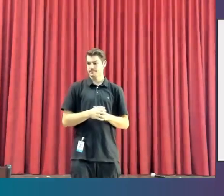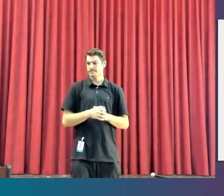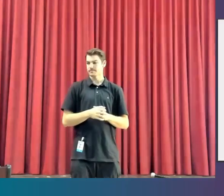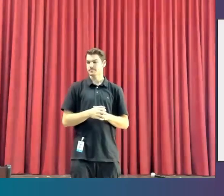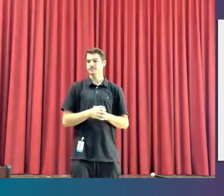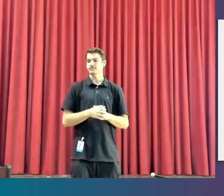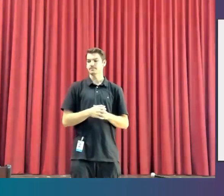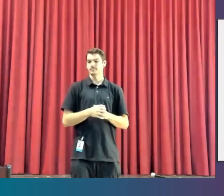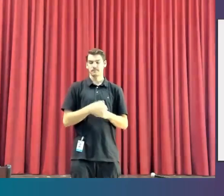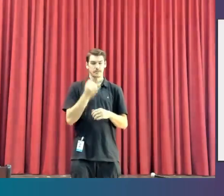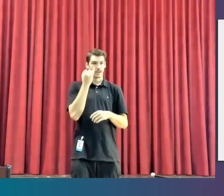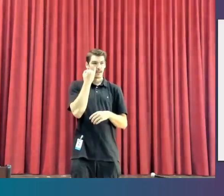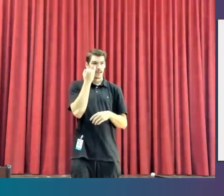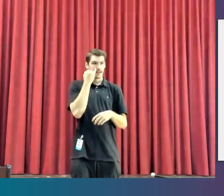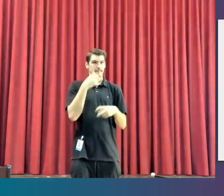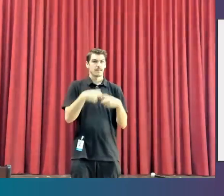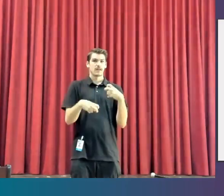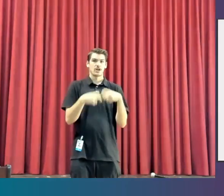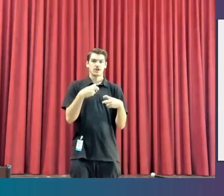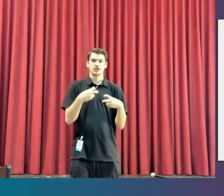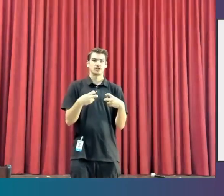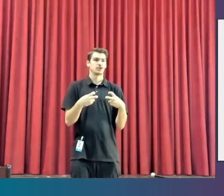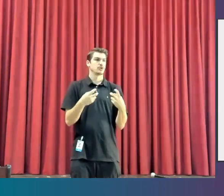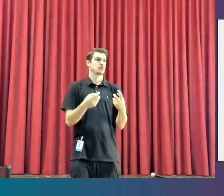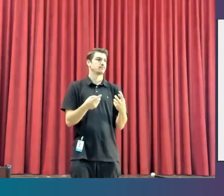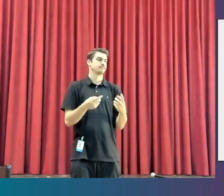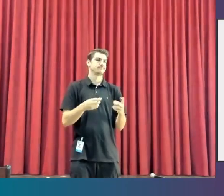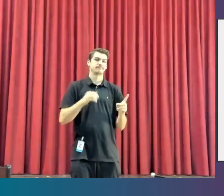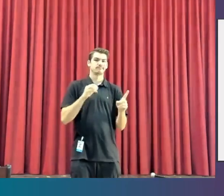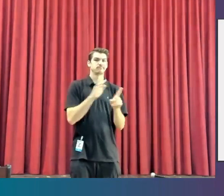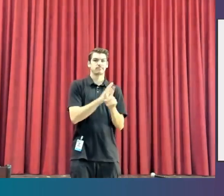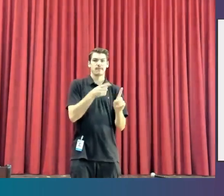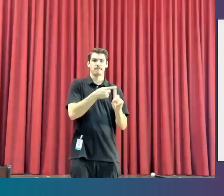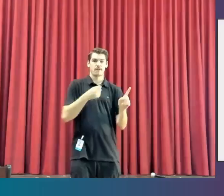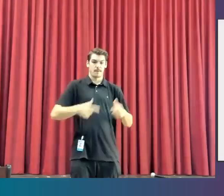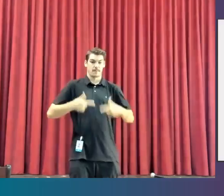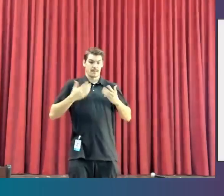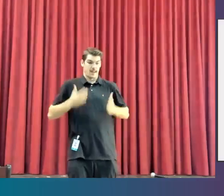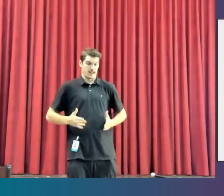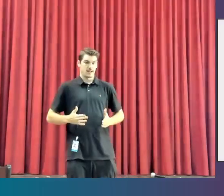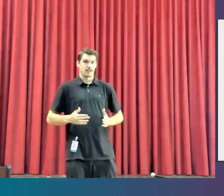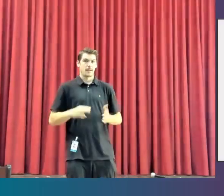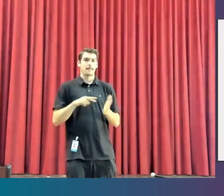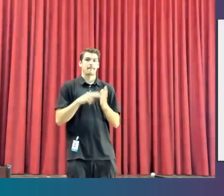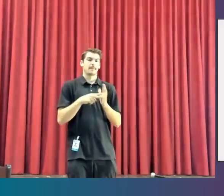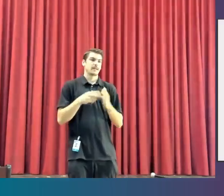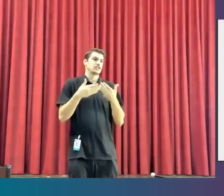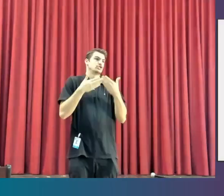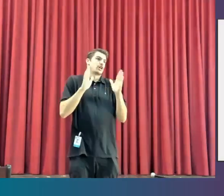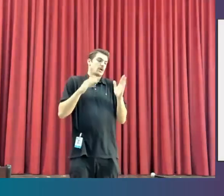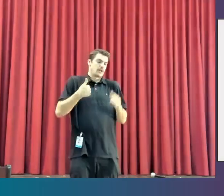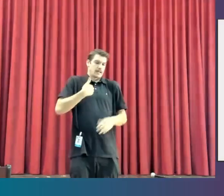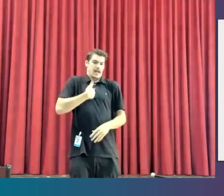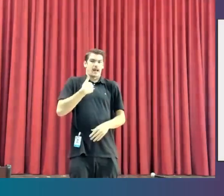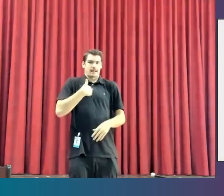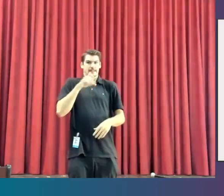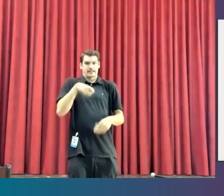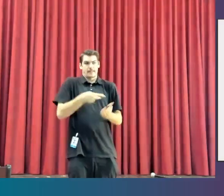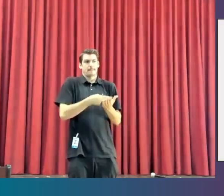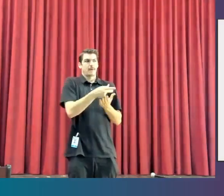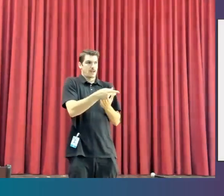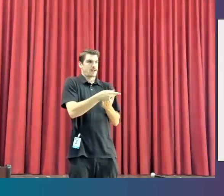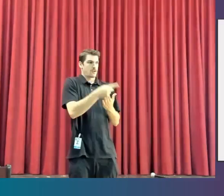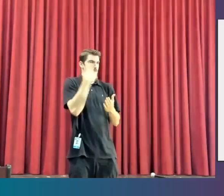If the issue was caused by the tenant, then the tenant is generally responsible for paying for